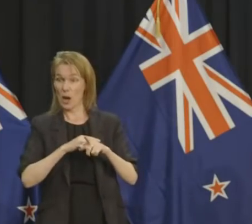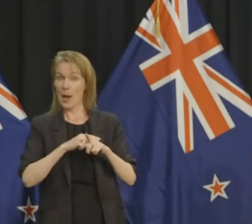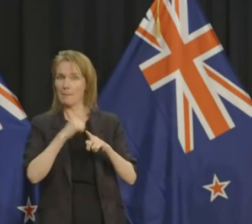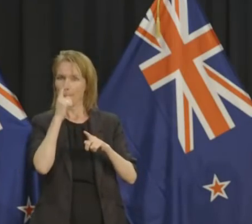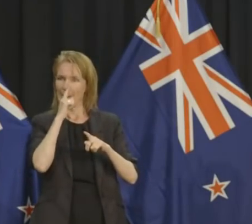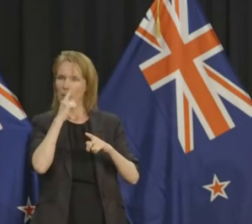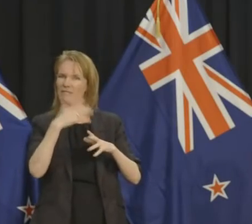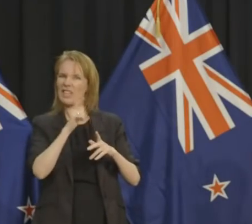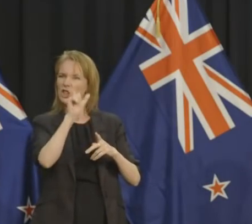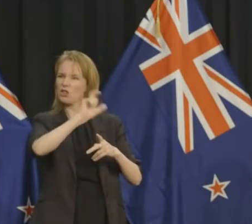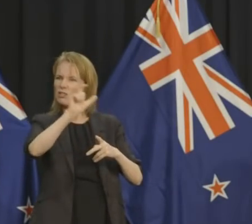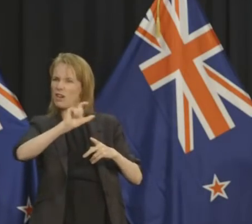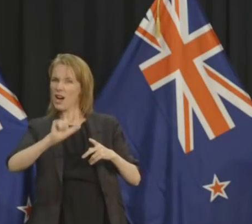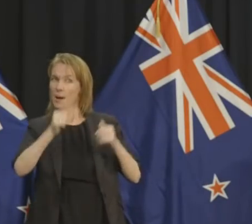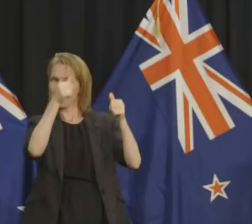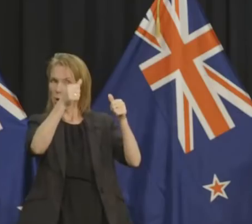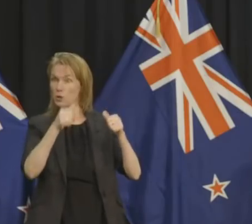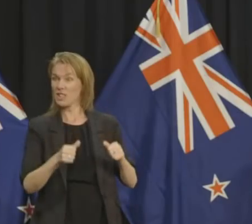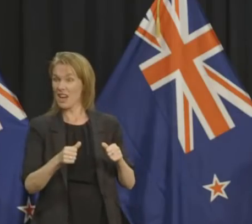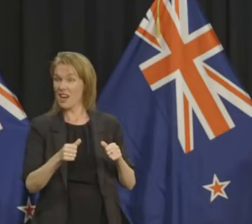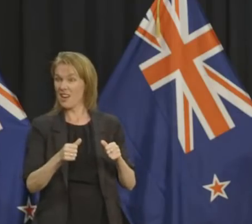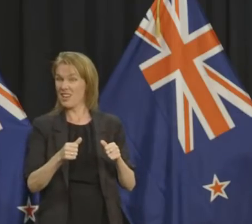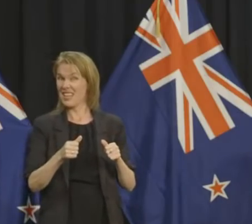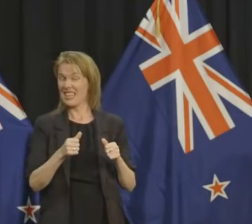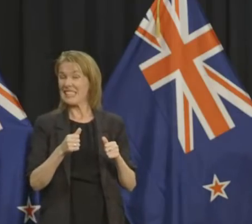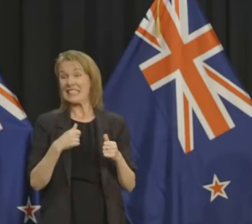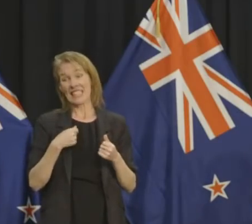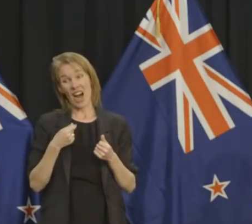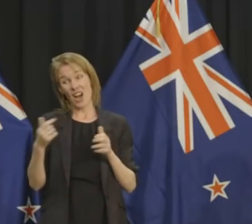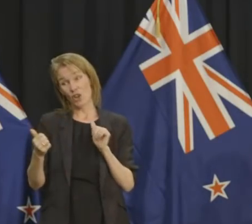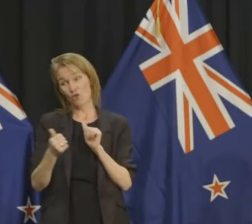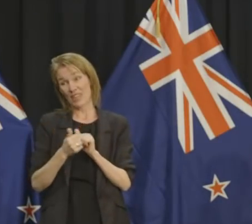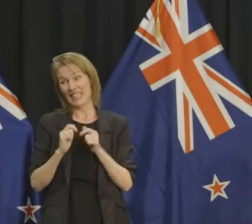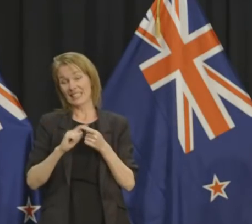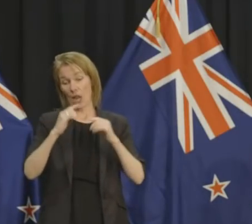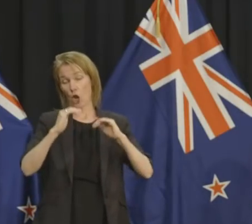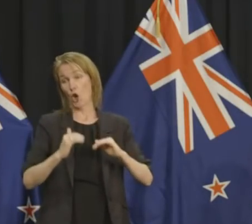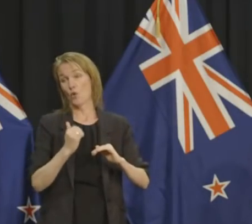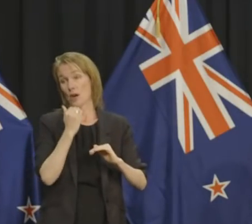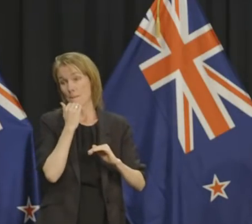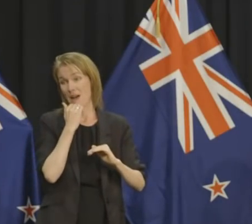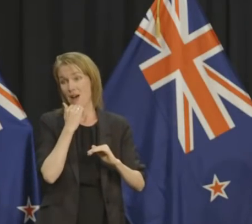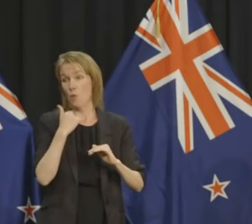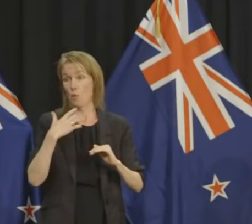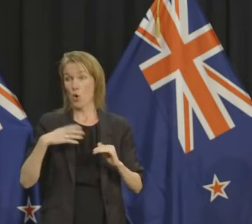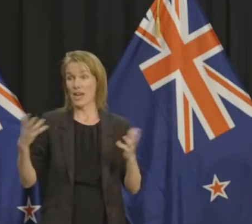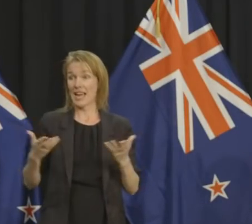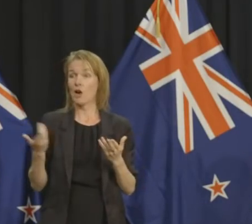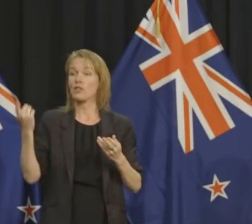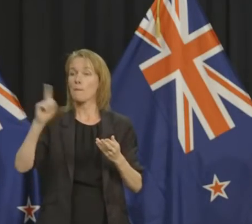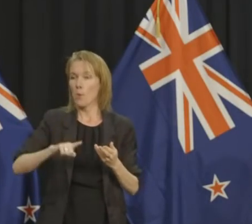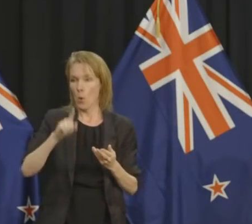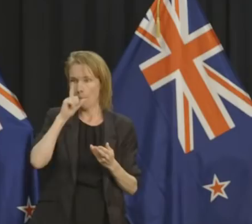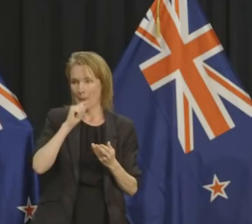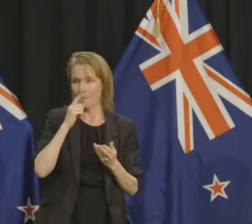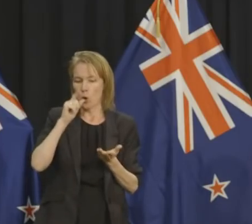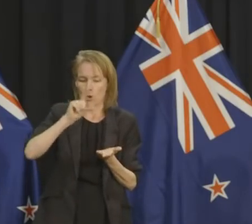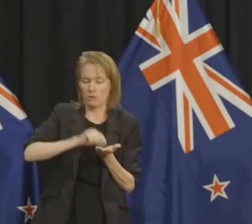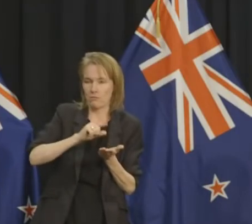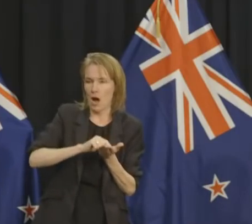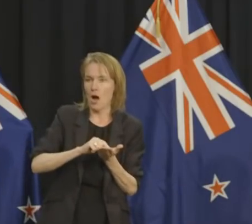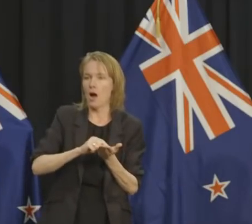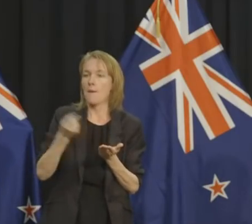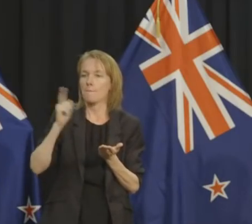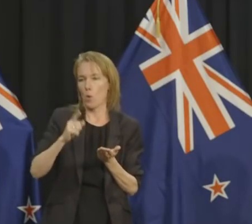1,367,121 times. Those numbers are low, and we do want to lift our game here. That's going to require, again, the